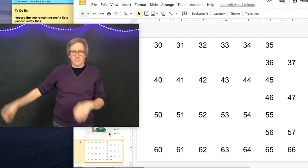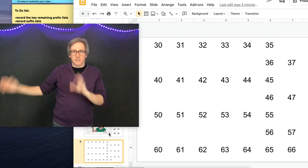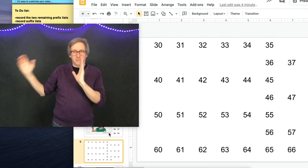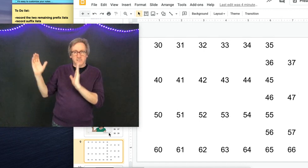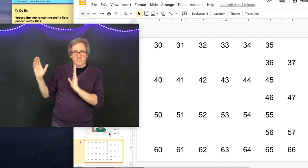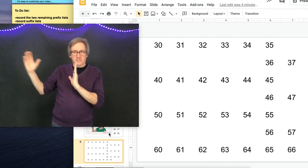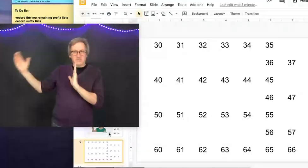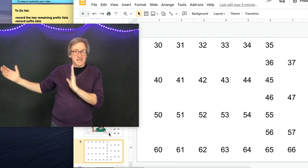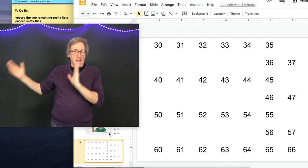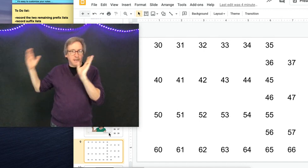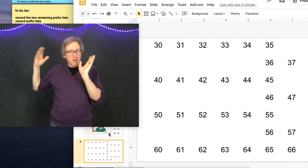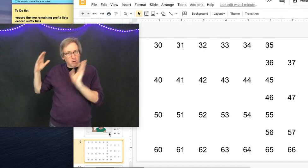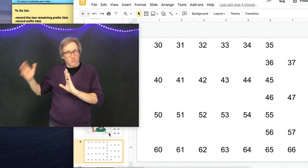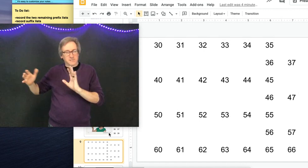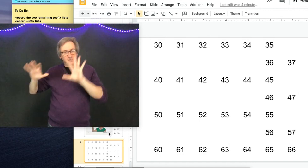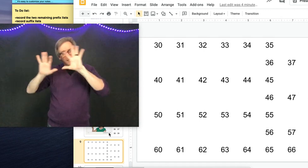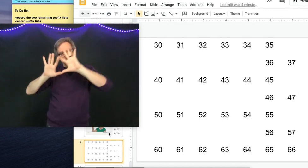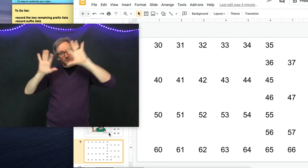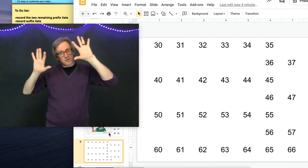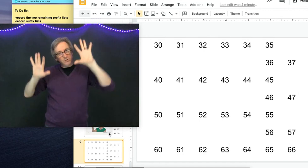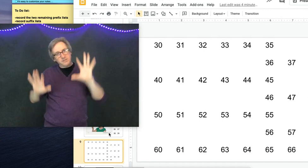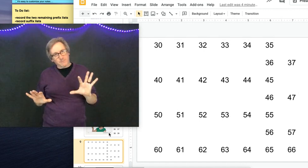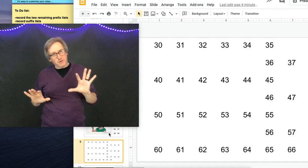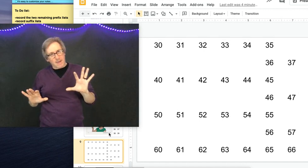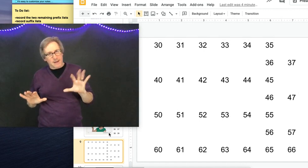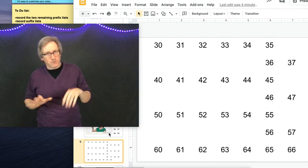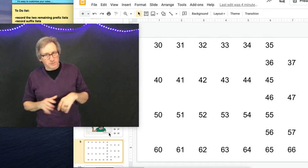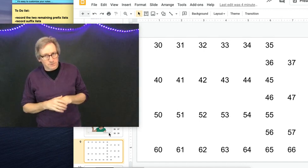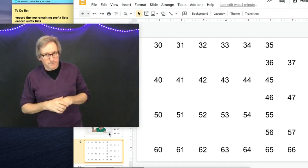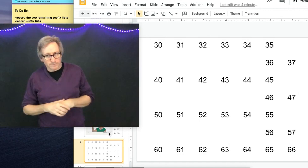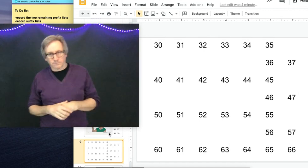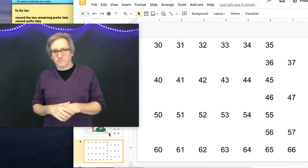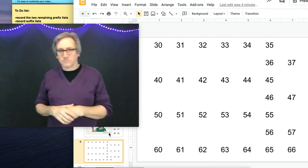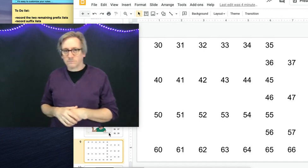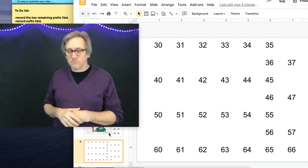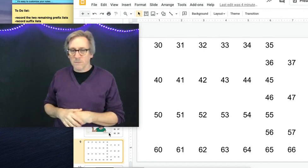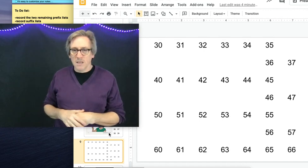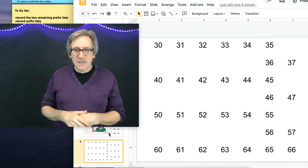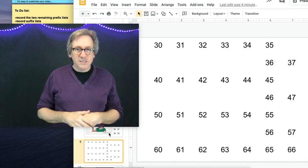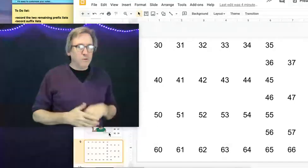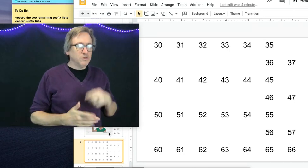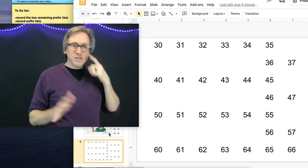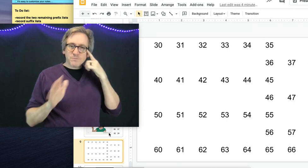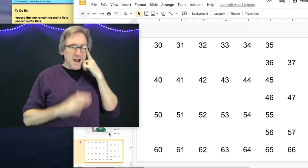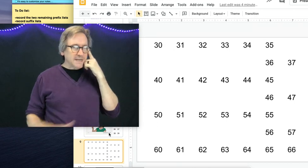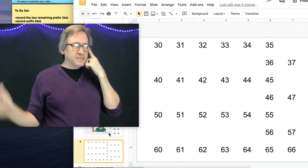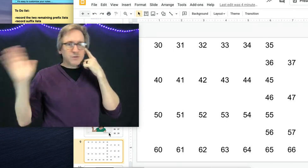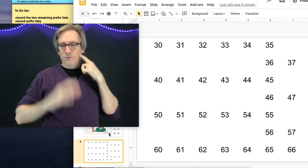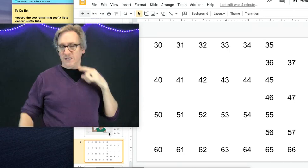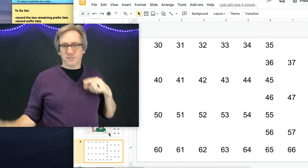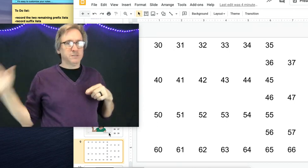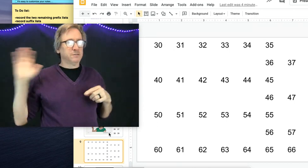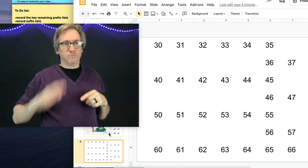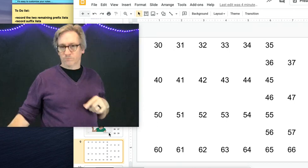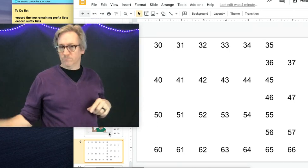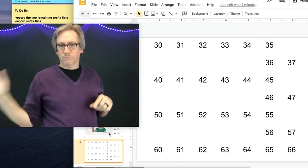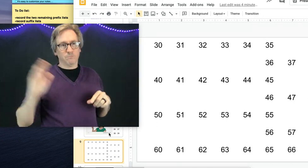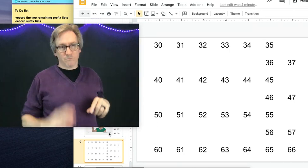consistent. 6 to 9 are always consistent, and they're two separate patterns. So just practice through